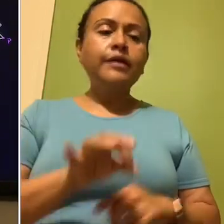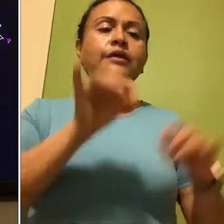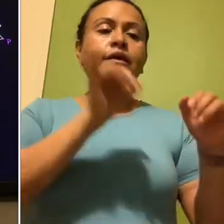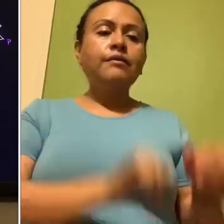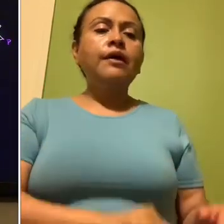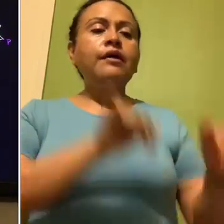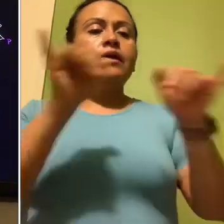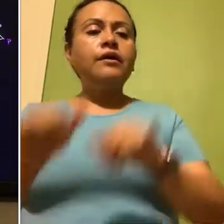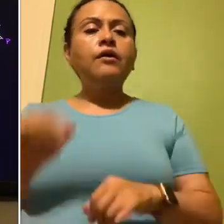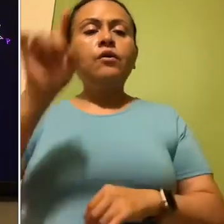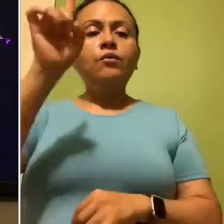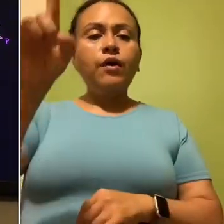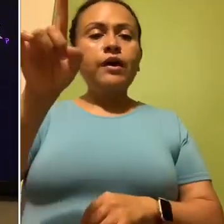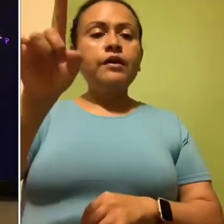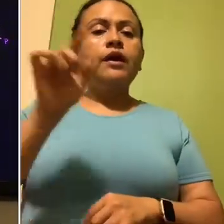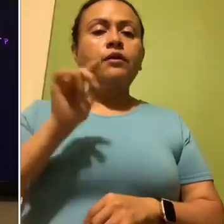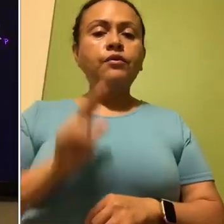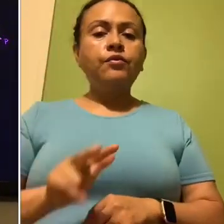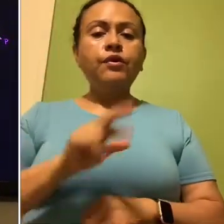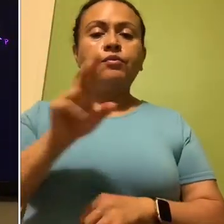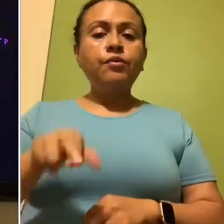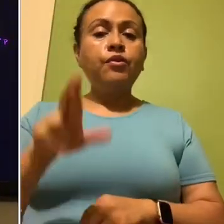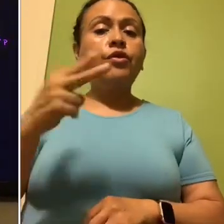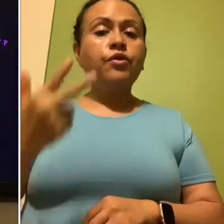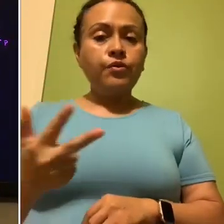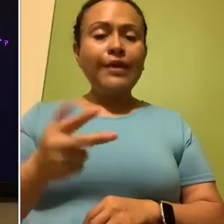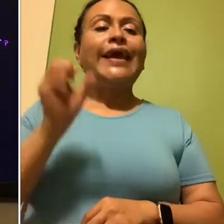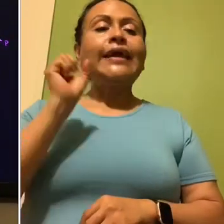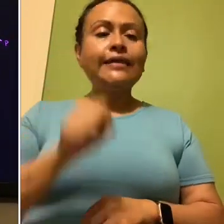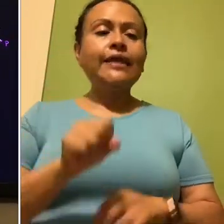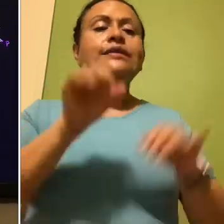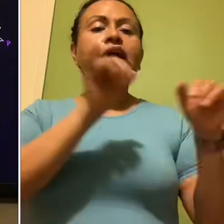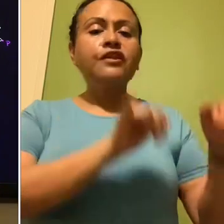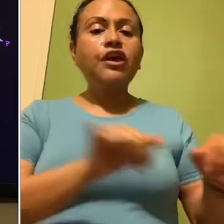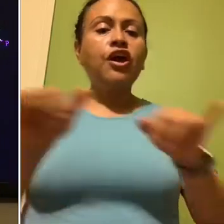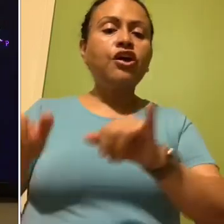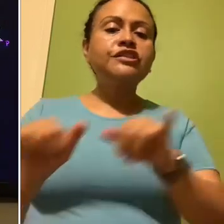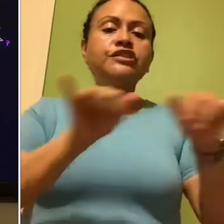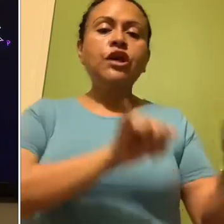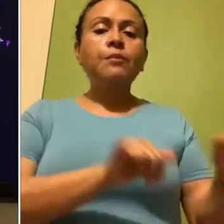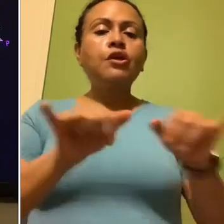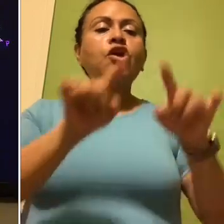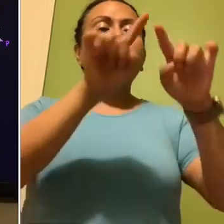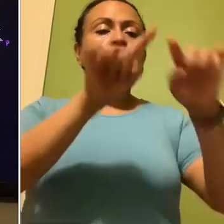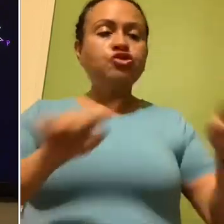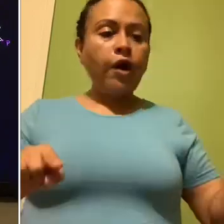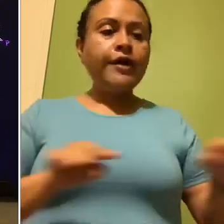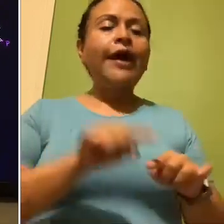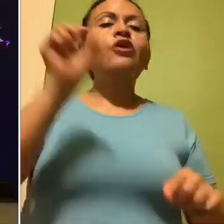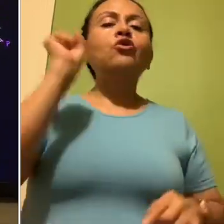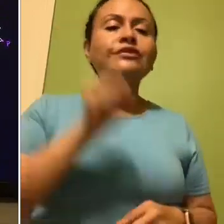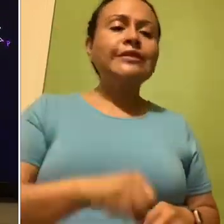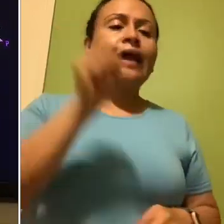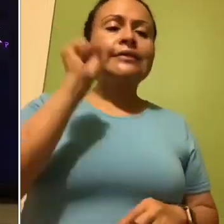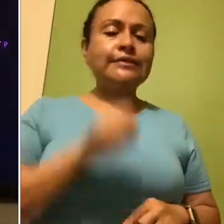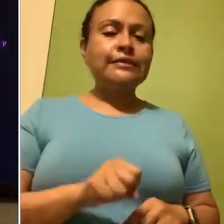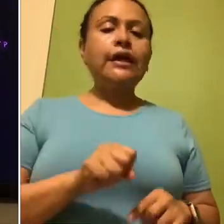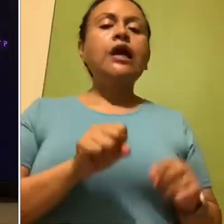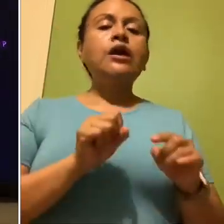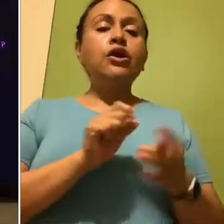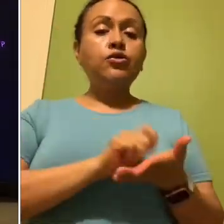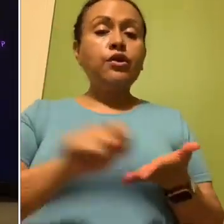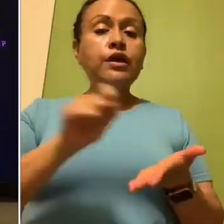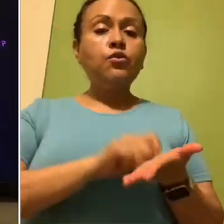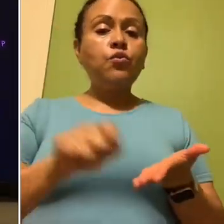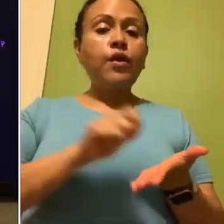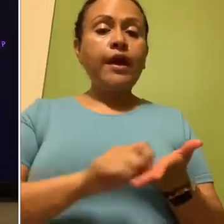which is this right over here, which is the same thing as 1 over 3 root 3. So actually these are similar triangles. So we can actually say it, and